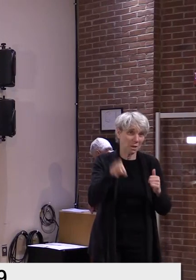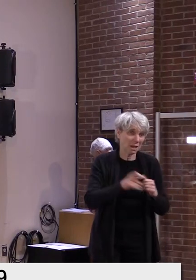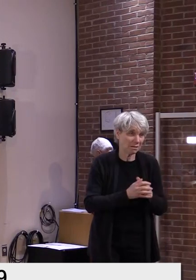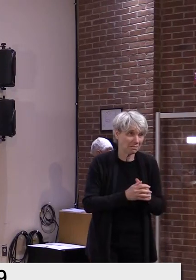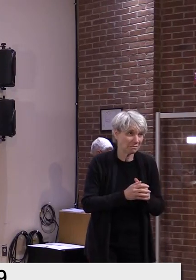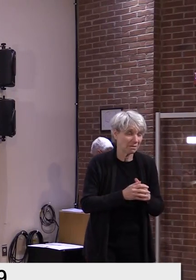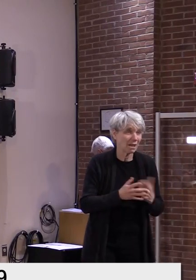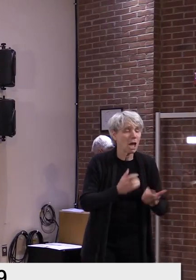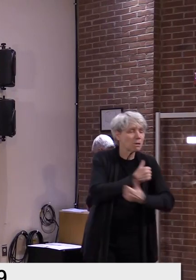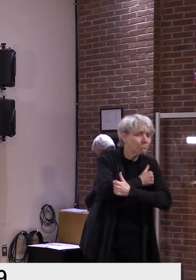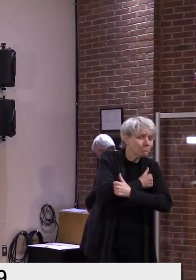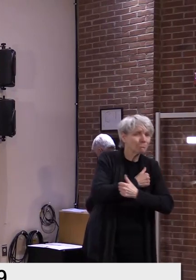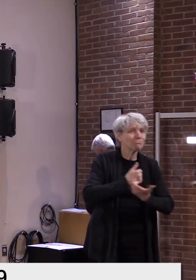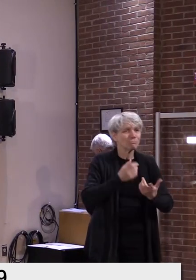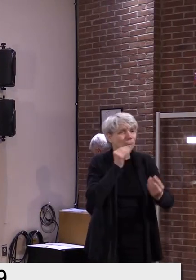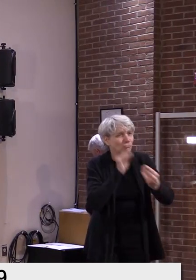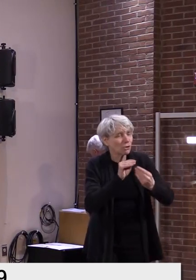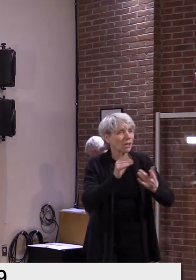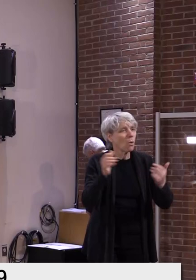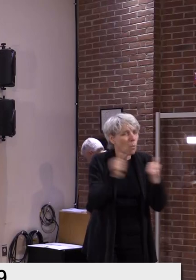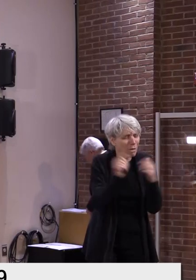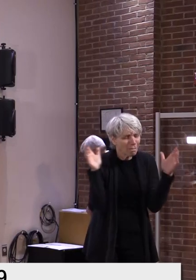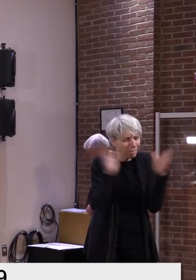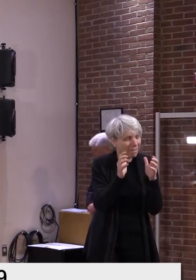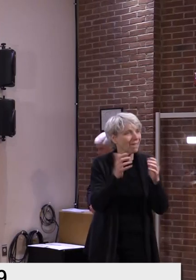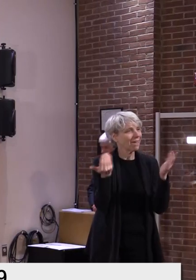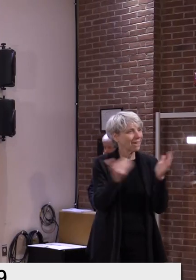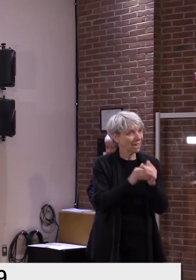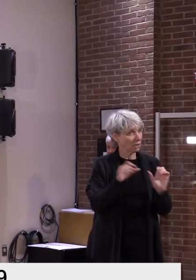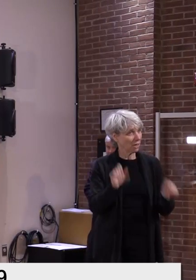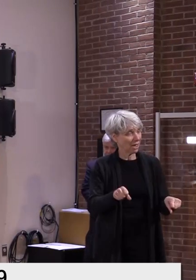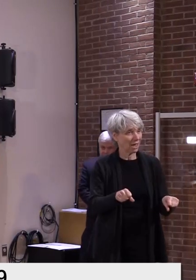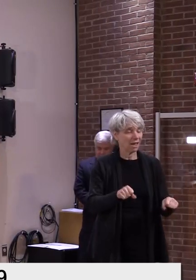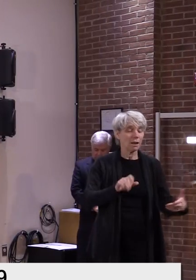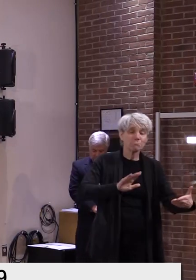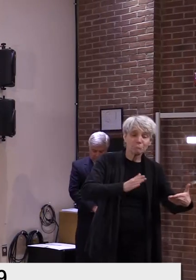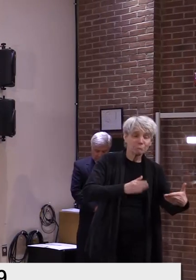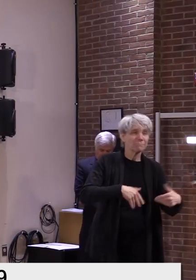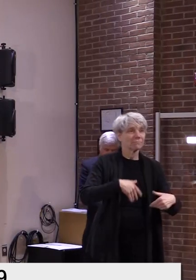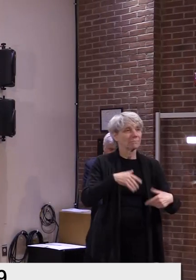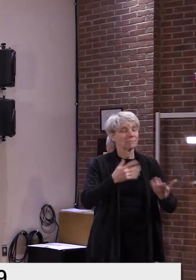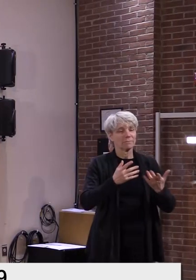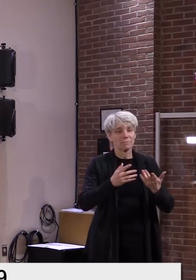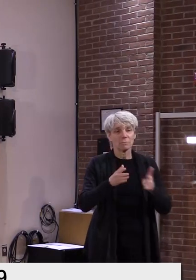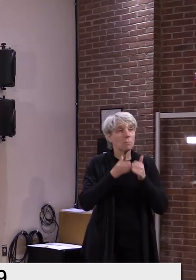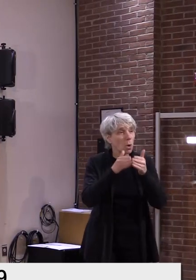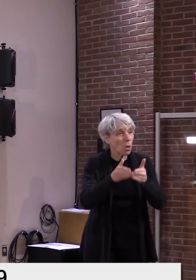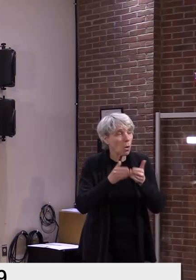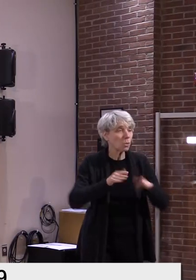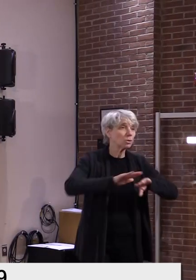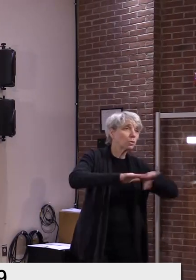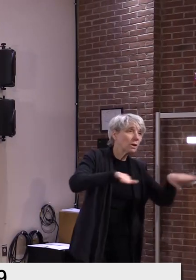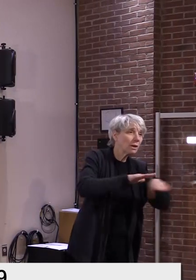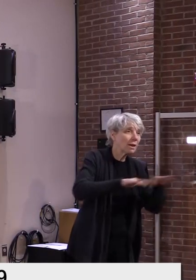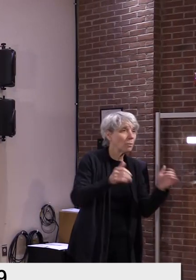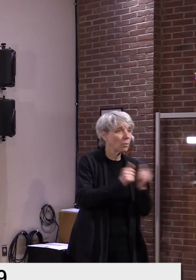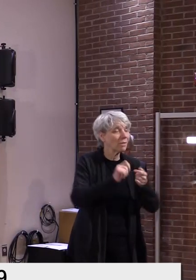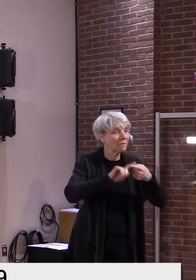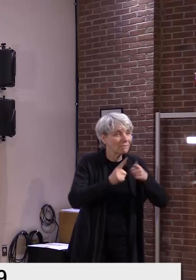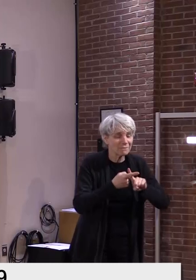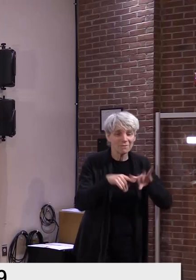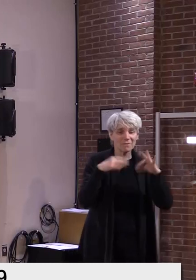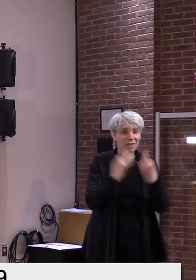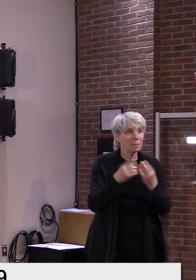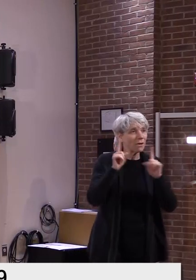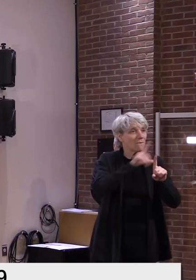distancing if you're fully vaccinated. You can grill, swim, boat with your friends and family. You can go to a farmer's market,